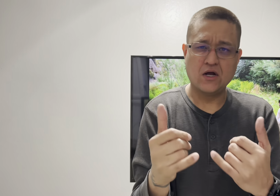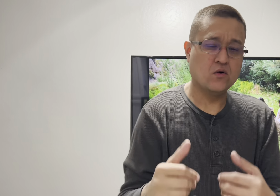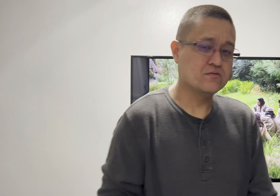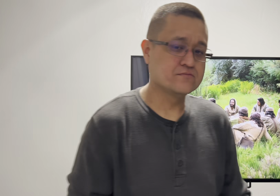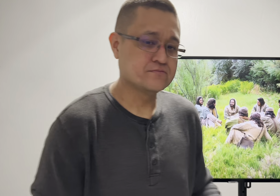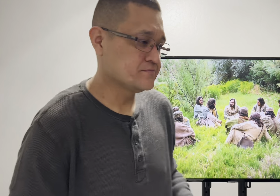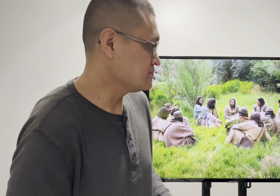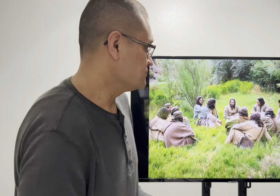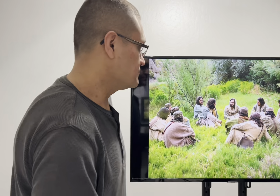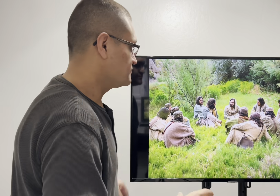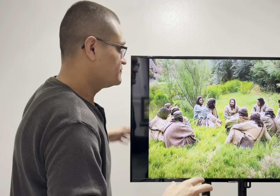Okay.